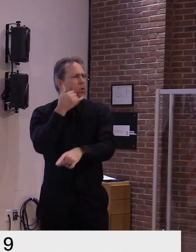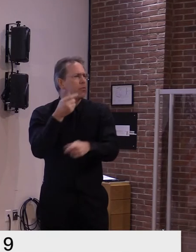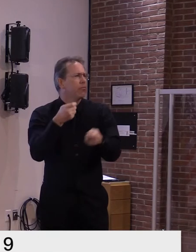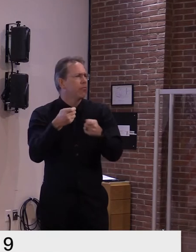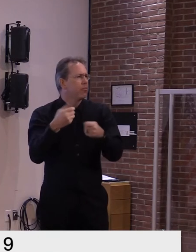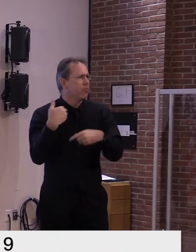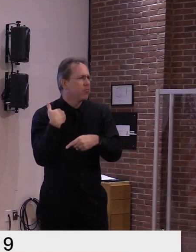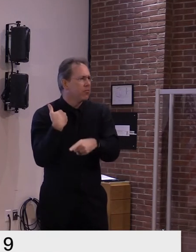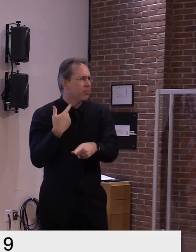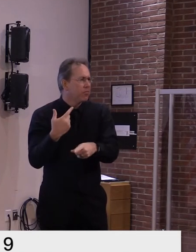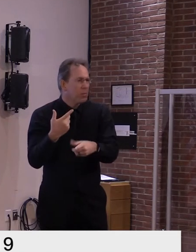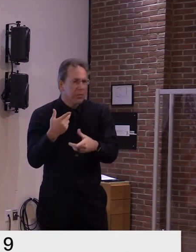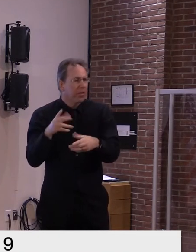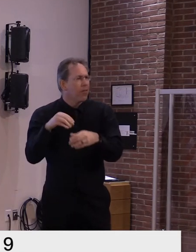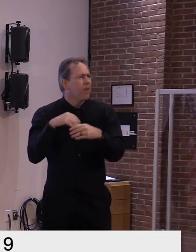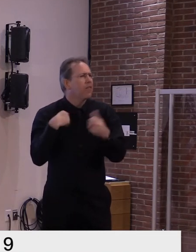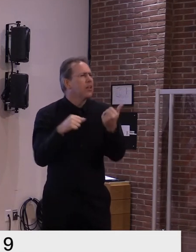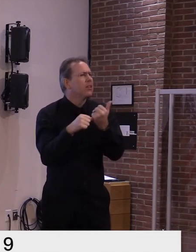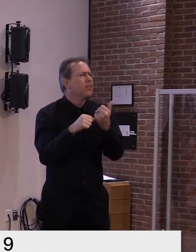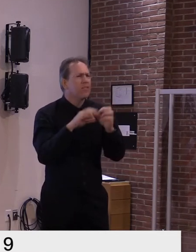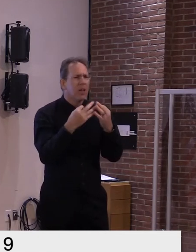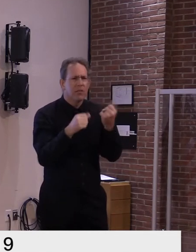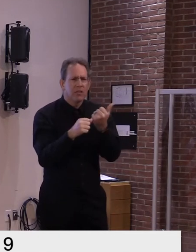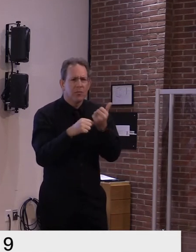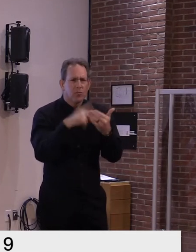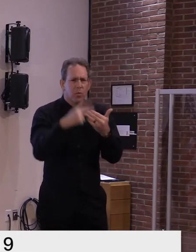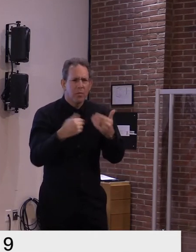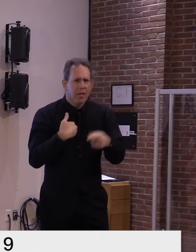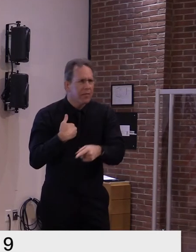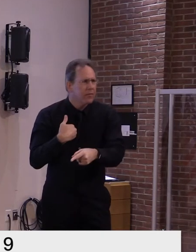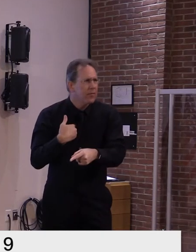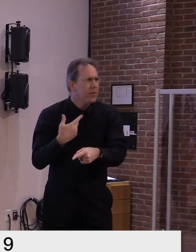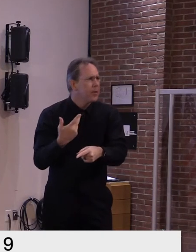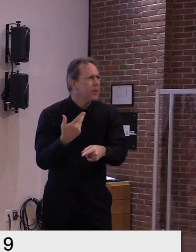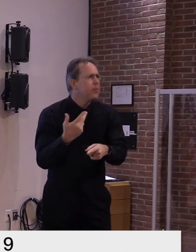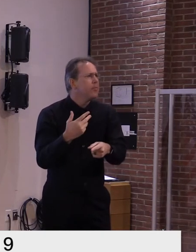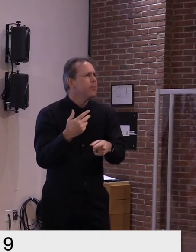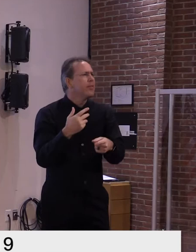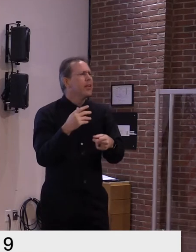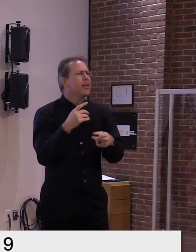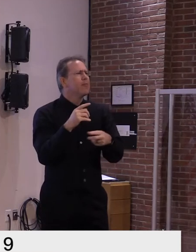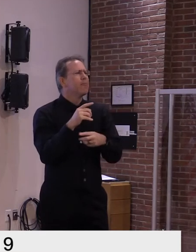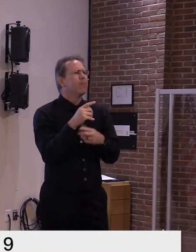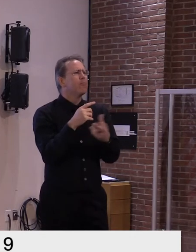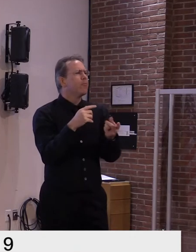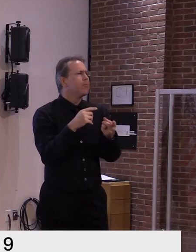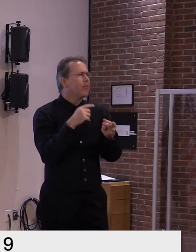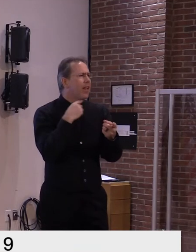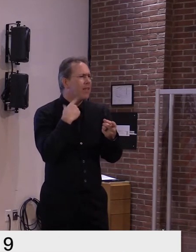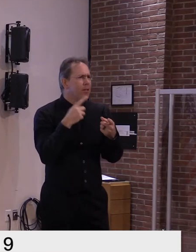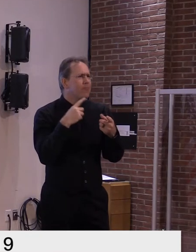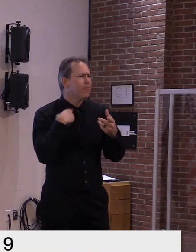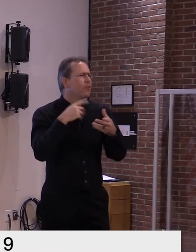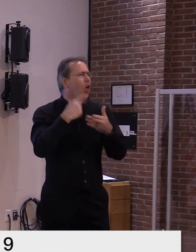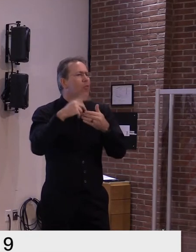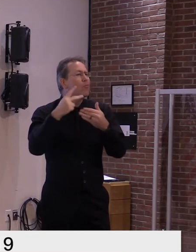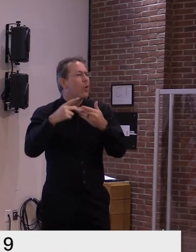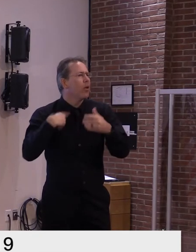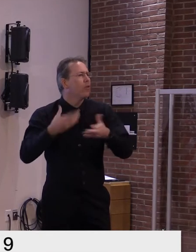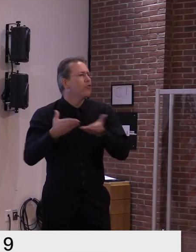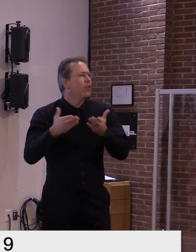are also the PUC recently reinstated the moratorium on utility